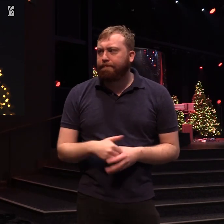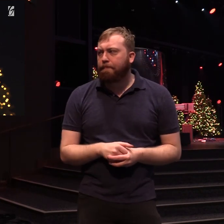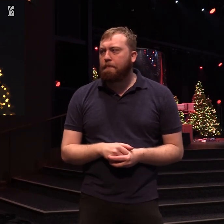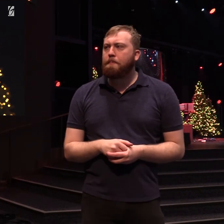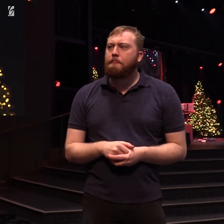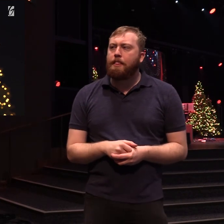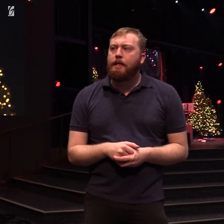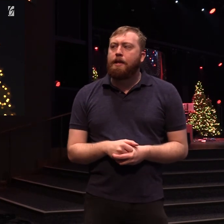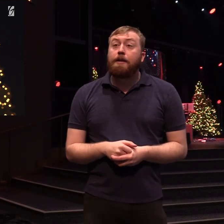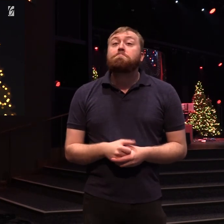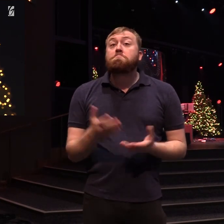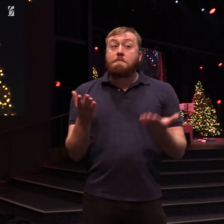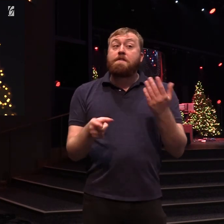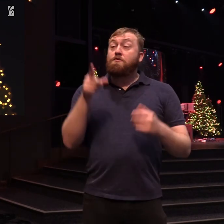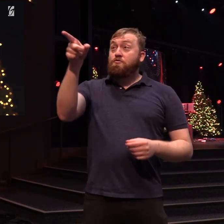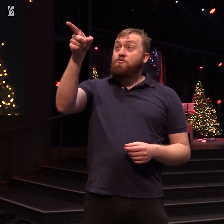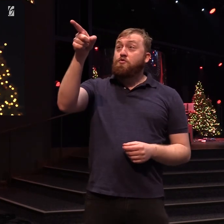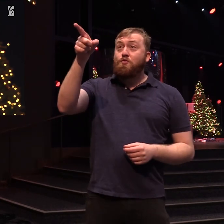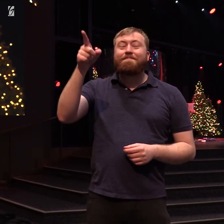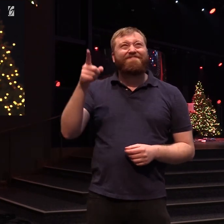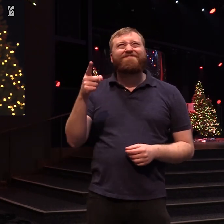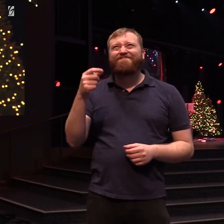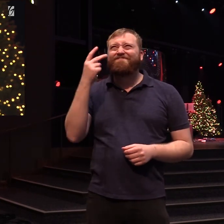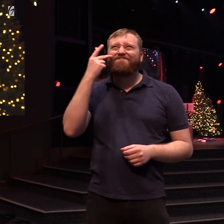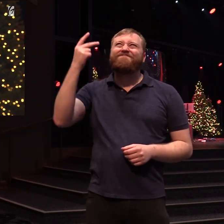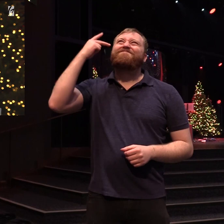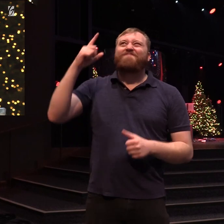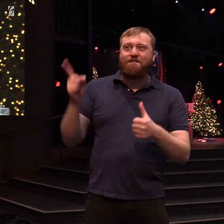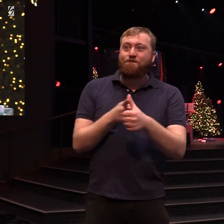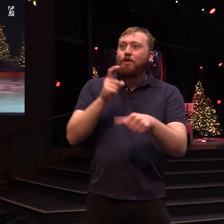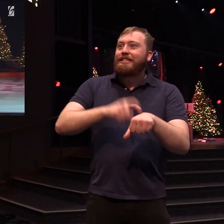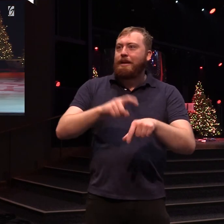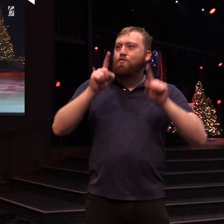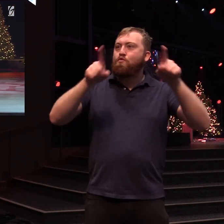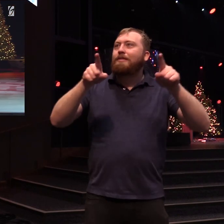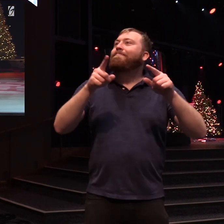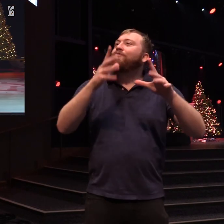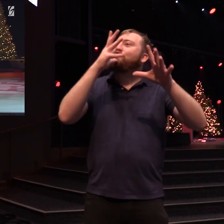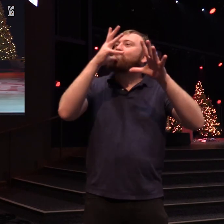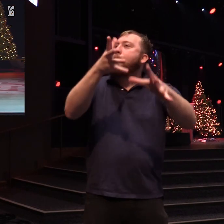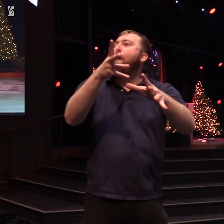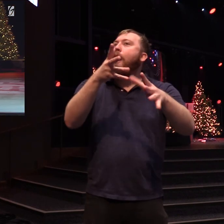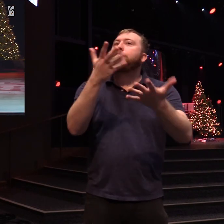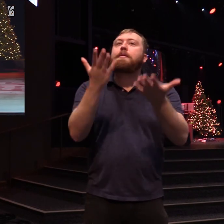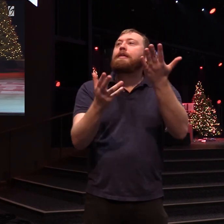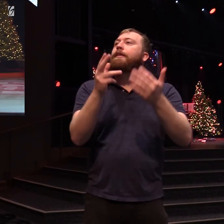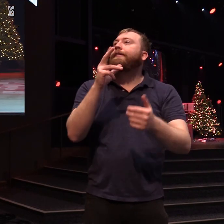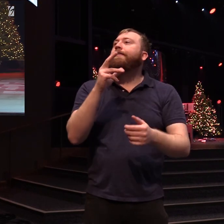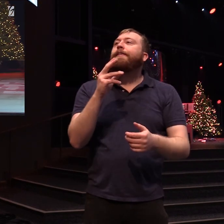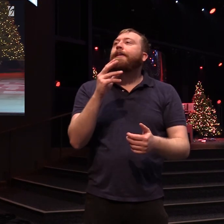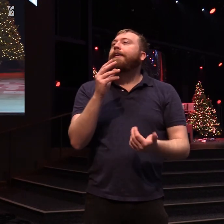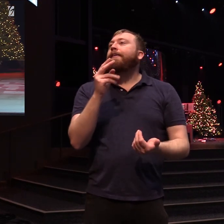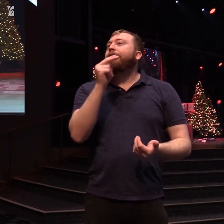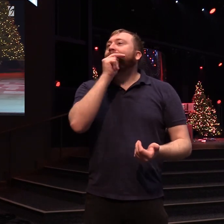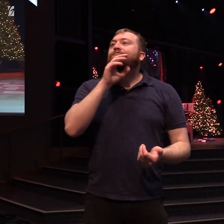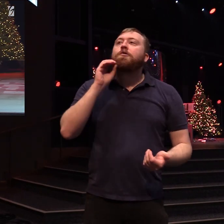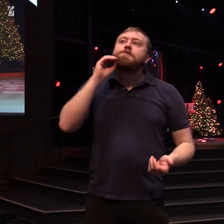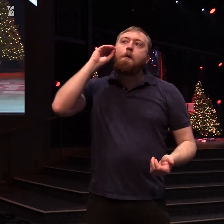Maybe for you was that time that you visited grandma in the nursing home and had to do